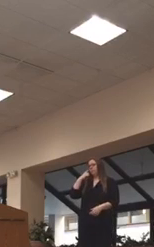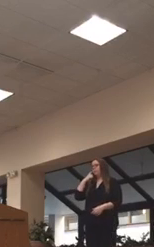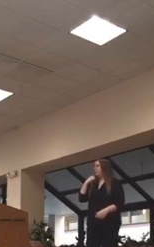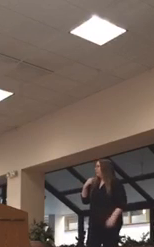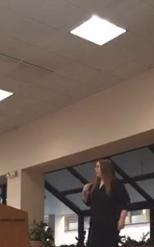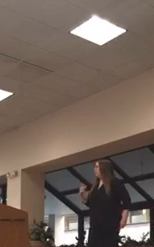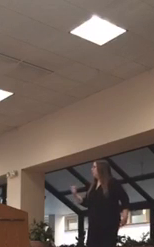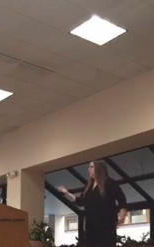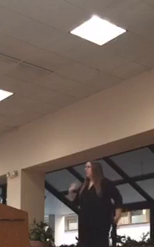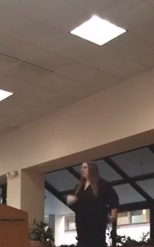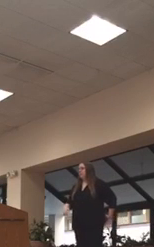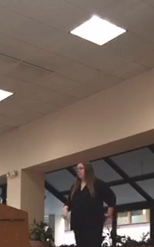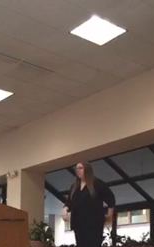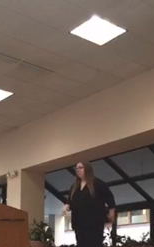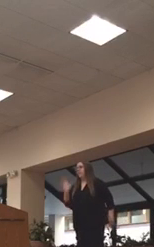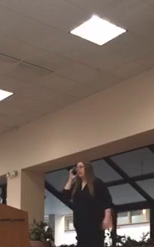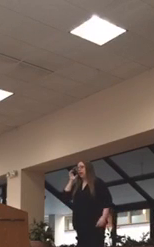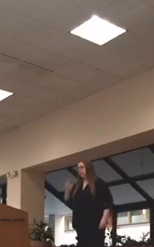Please come forward.